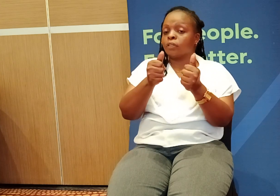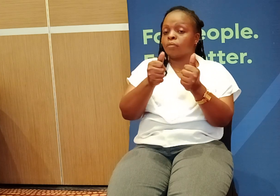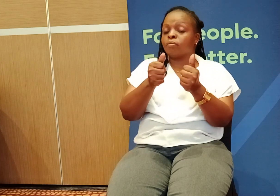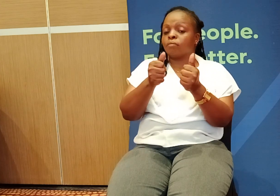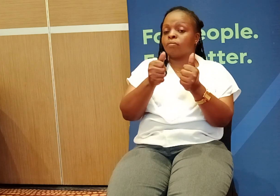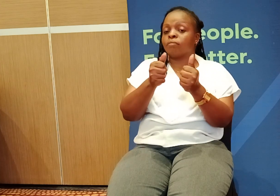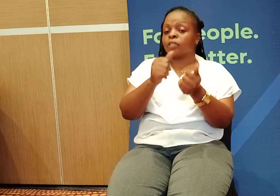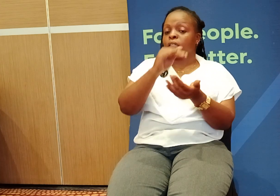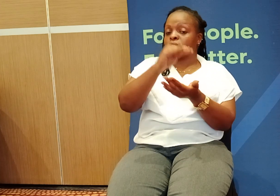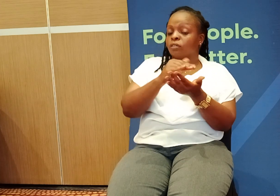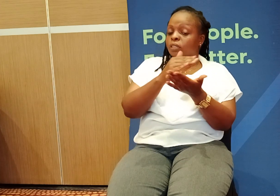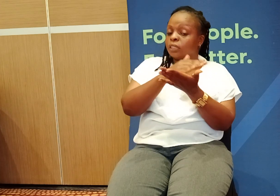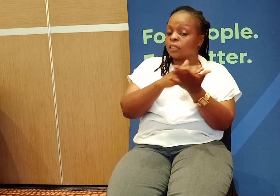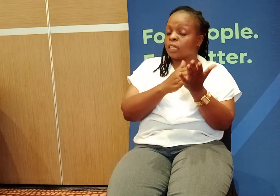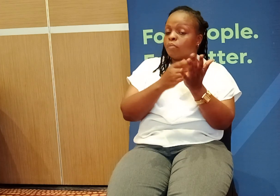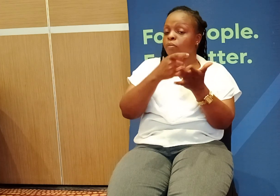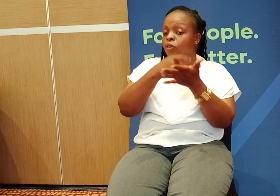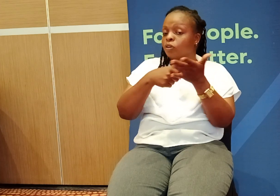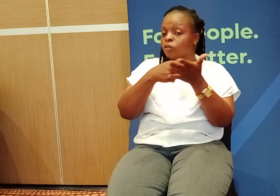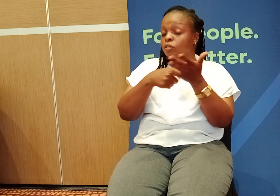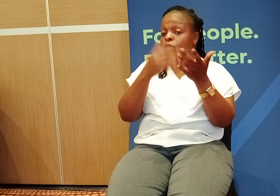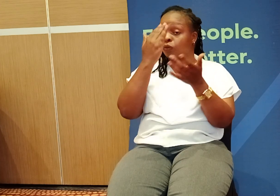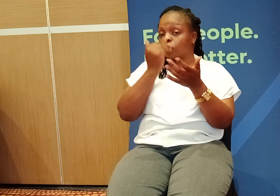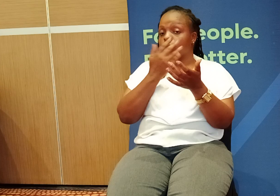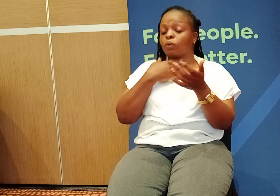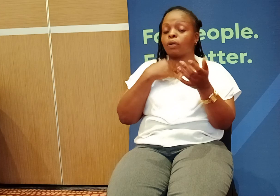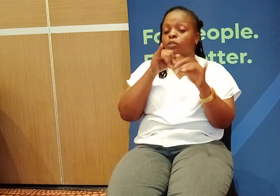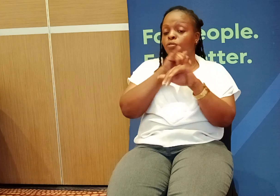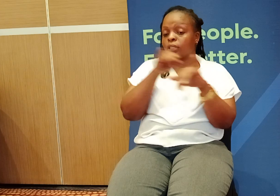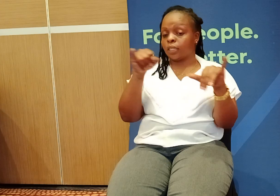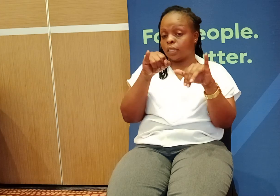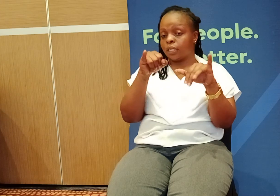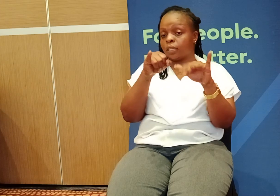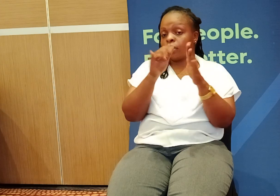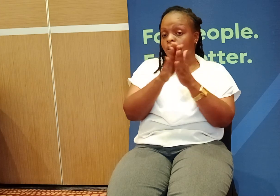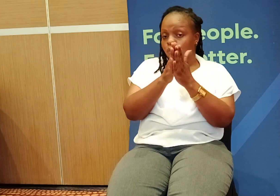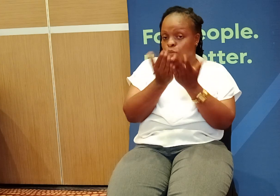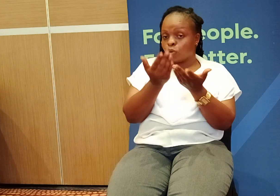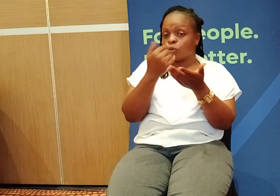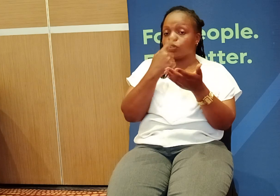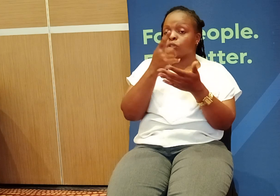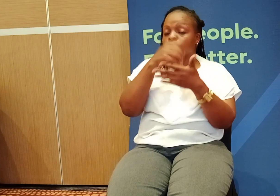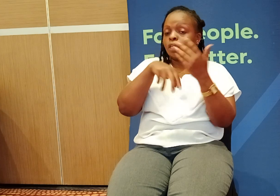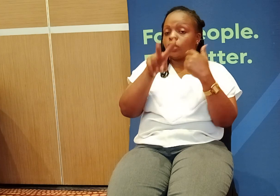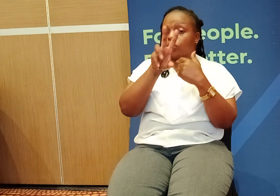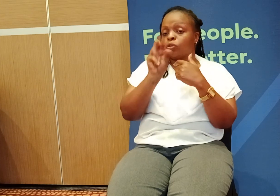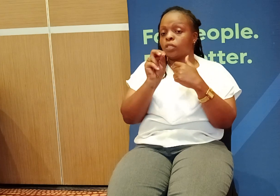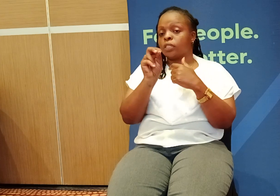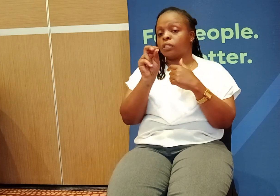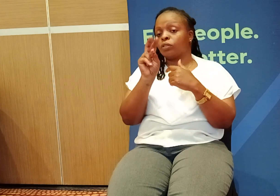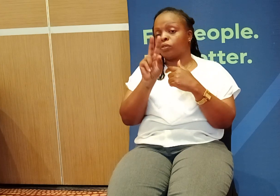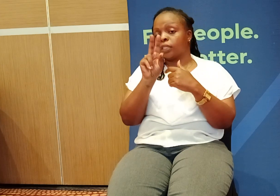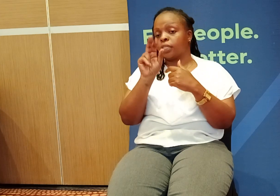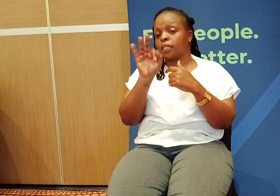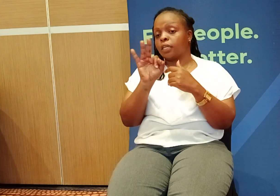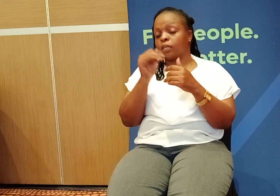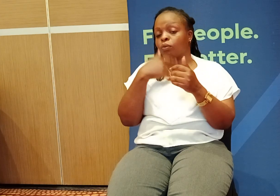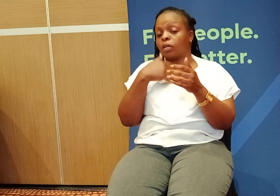because we just wanted to clean up the book. So in 2023, we have closed as a group